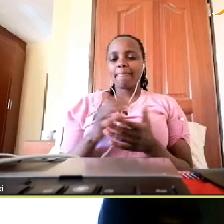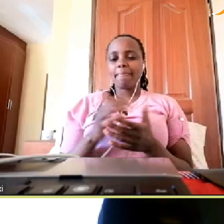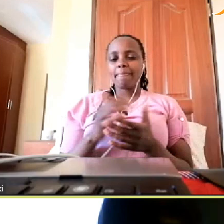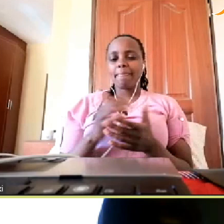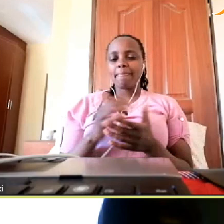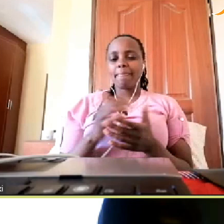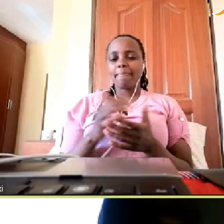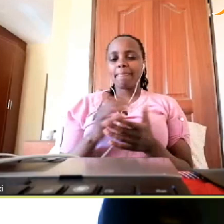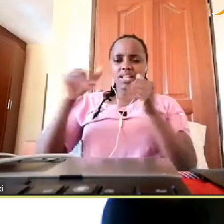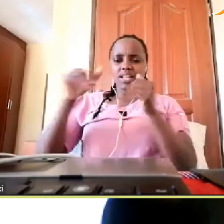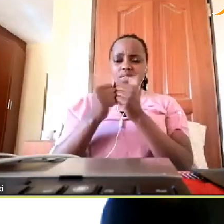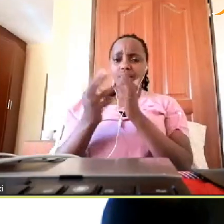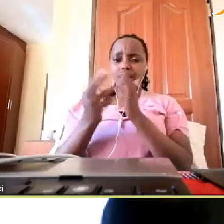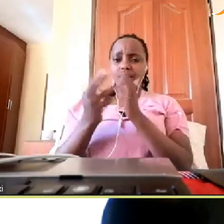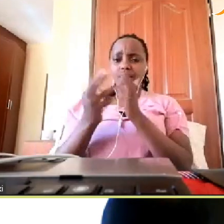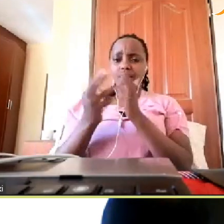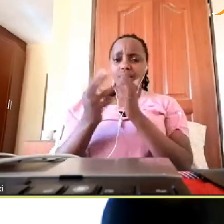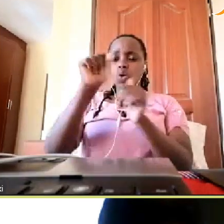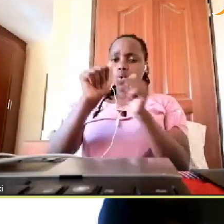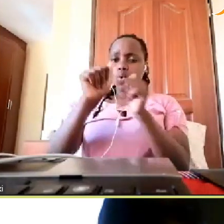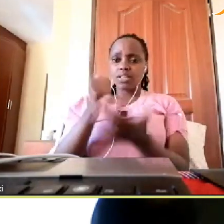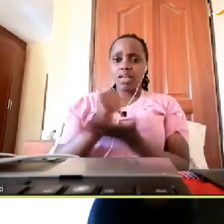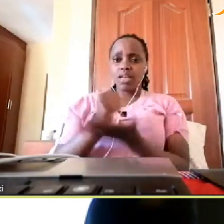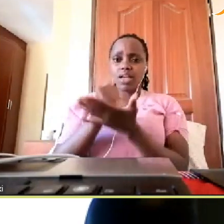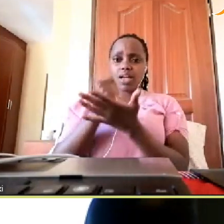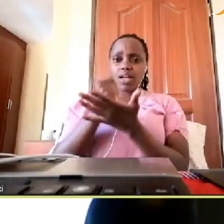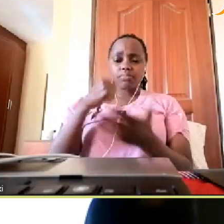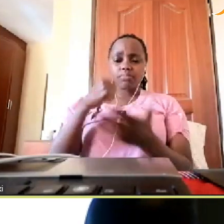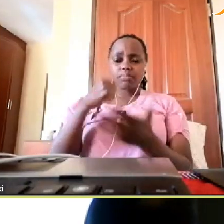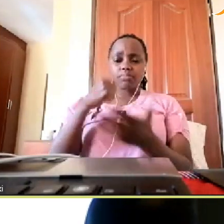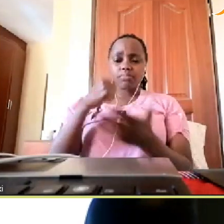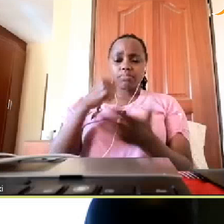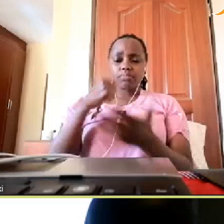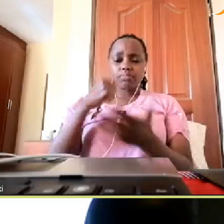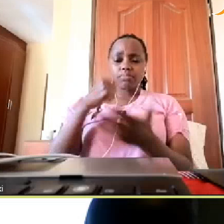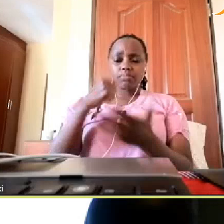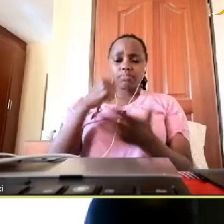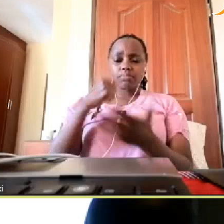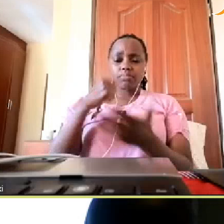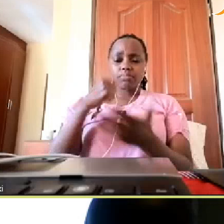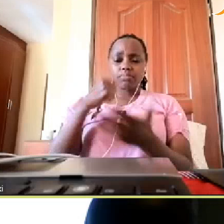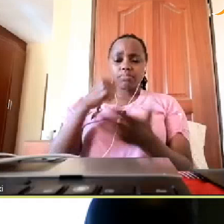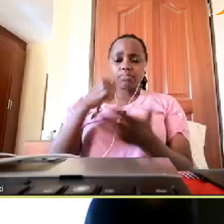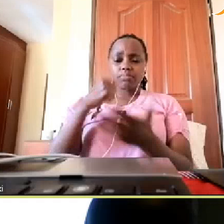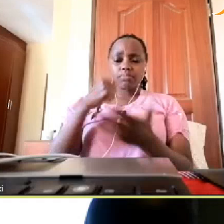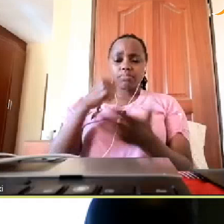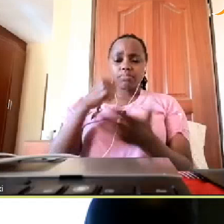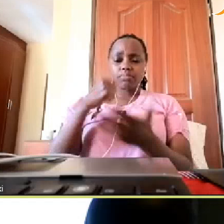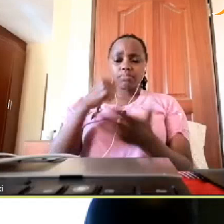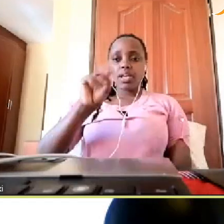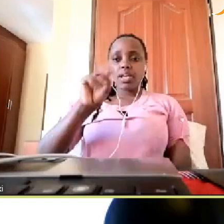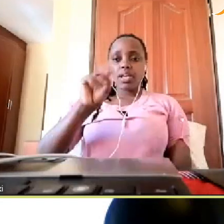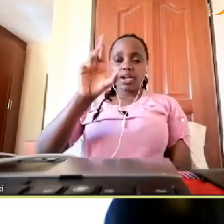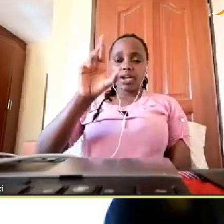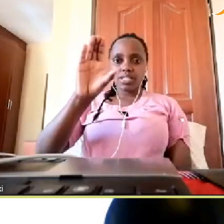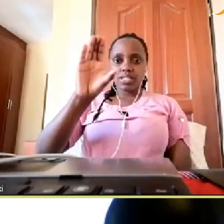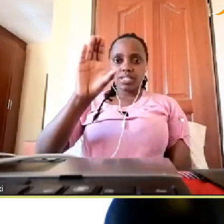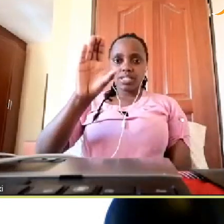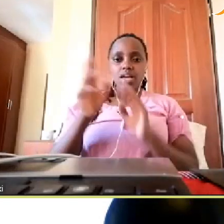provided presentations that informed the process of developing a UNCRC